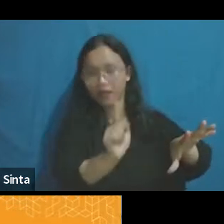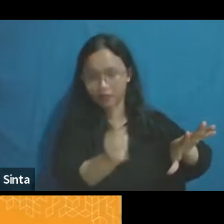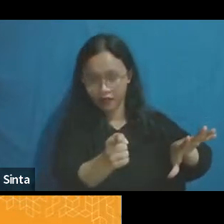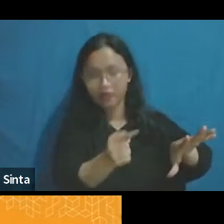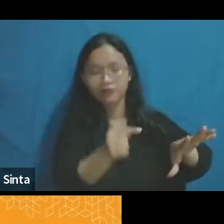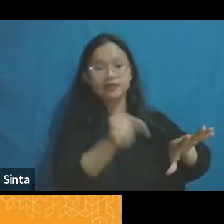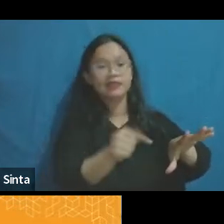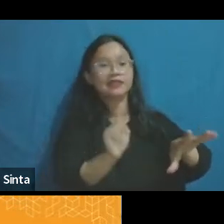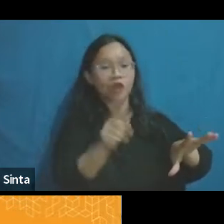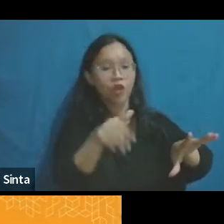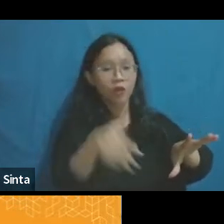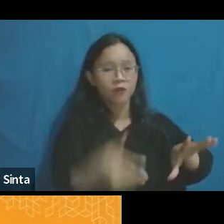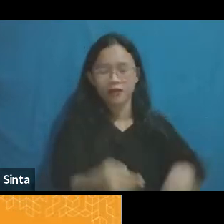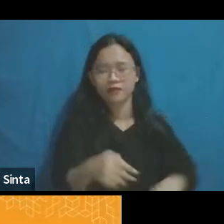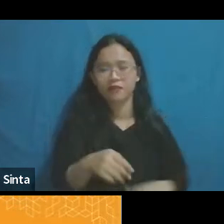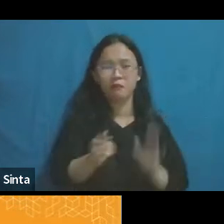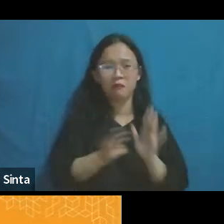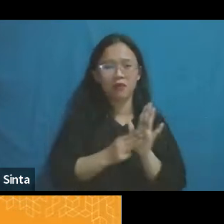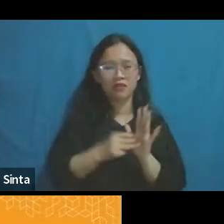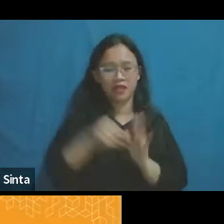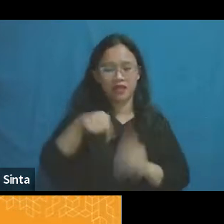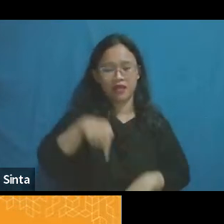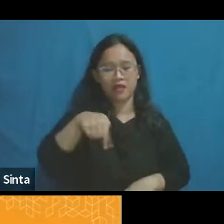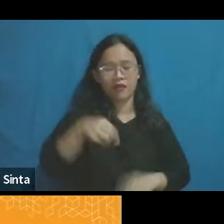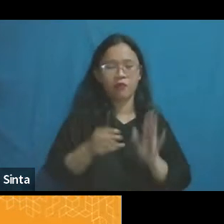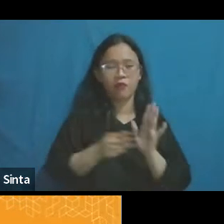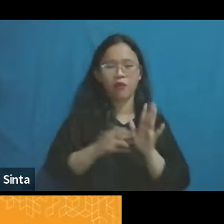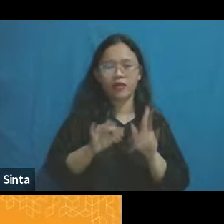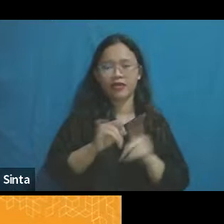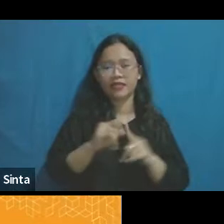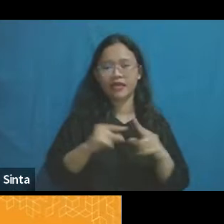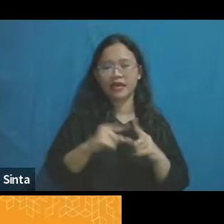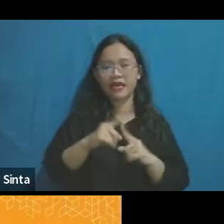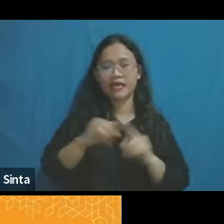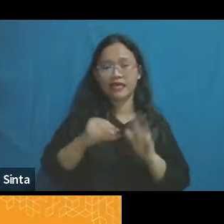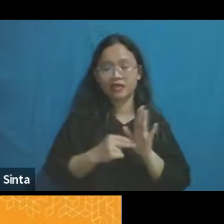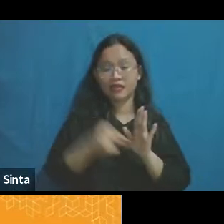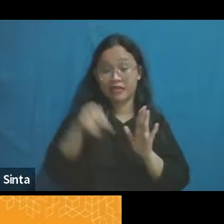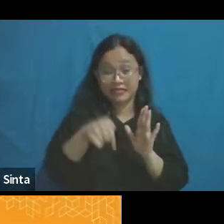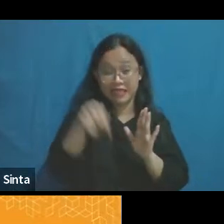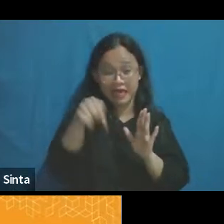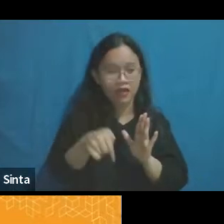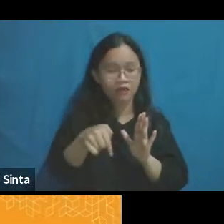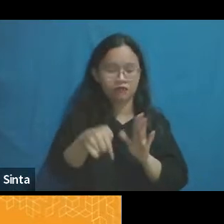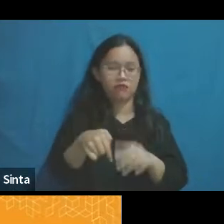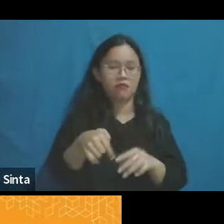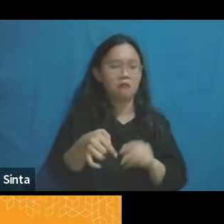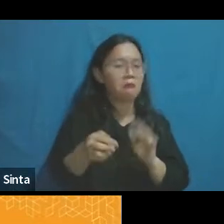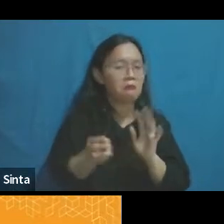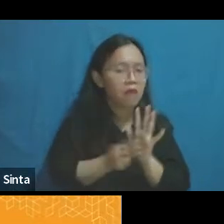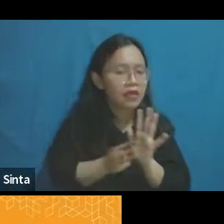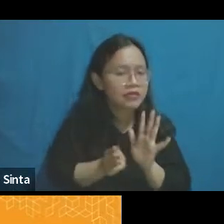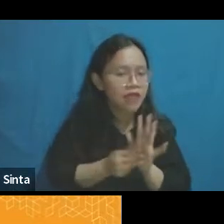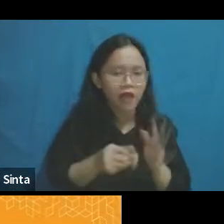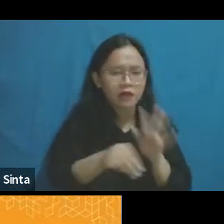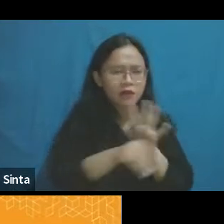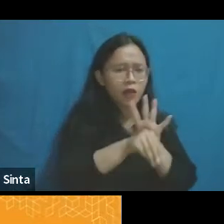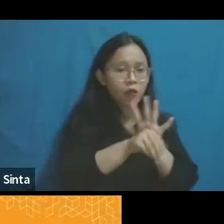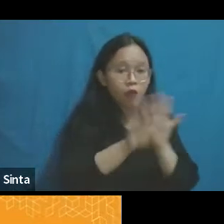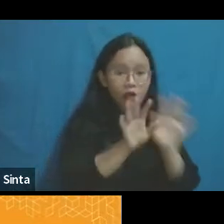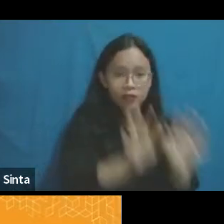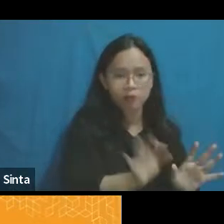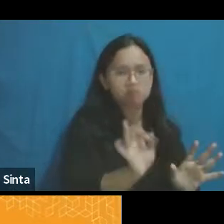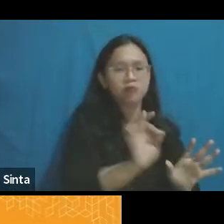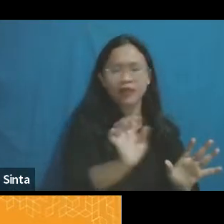not internal affairs. This is a humanitarian crisis. And this